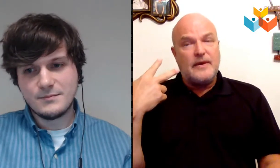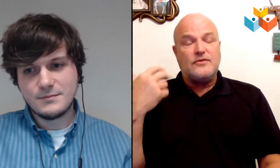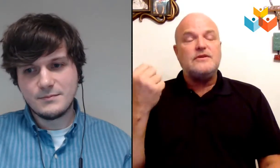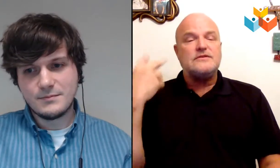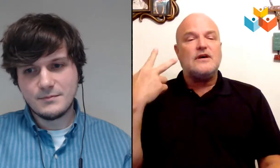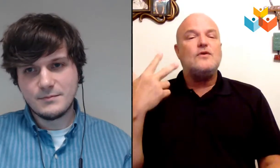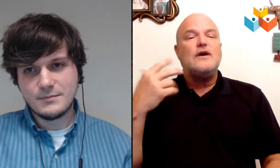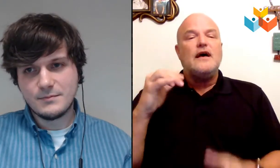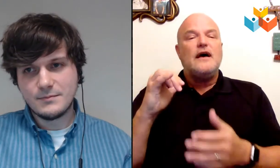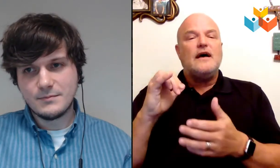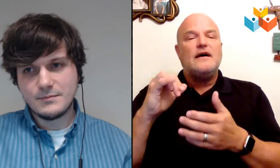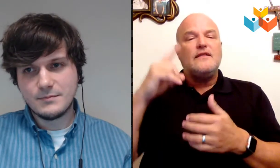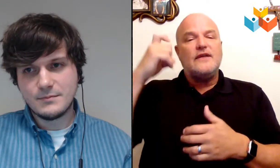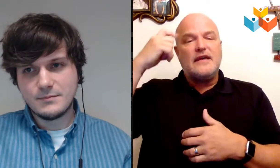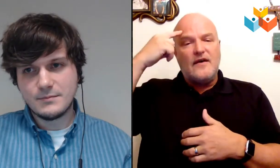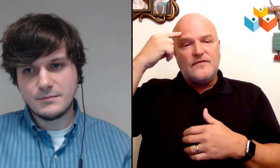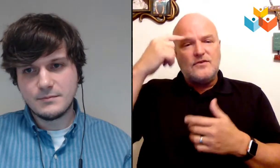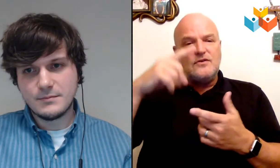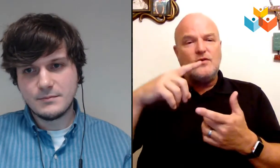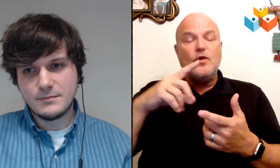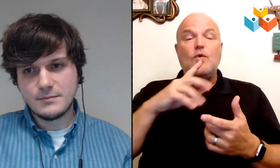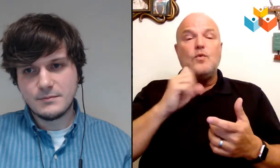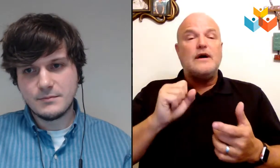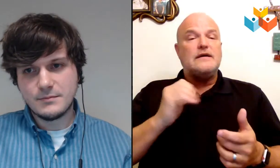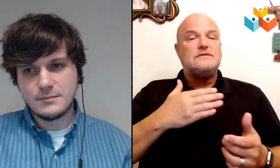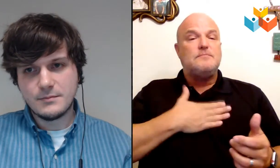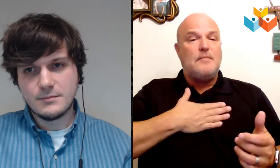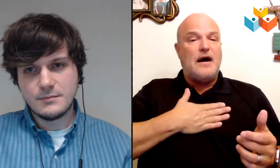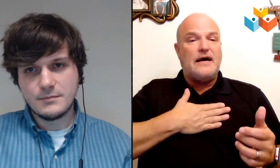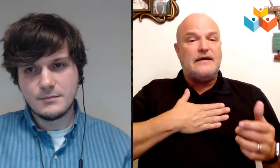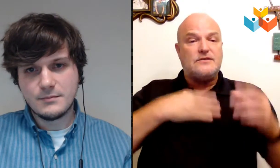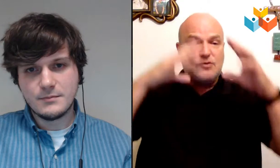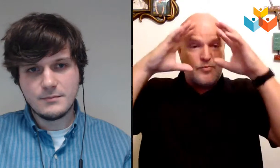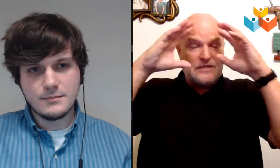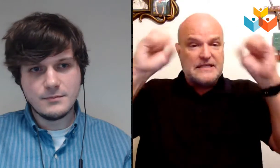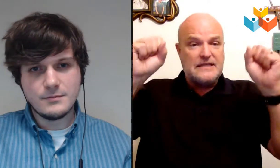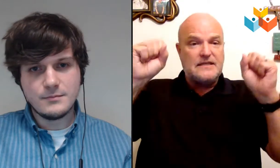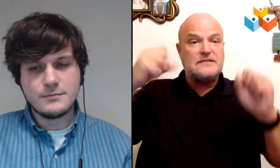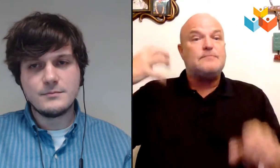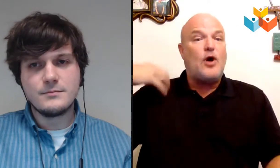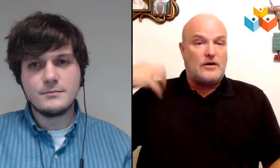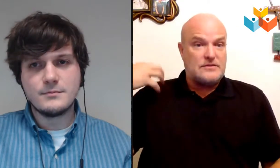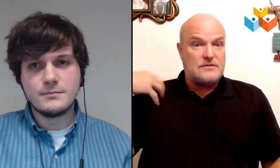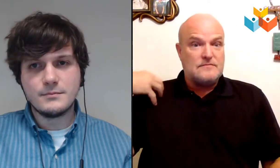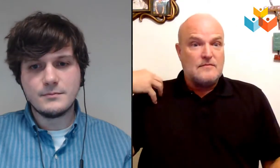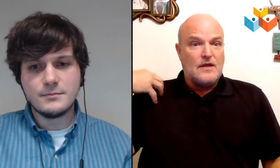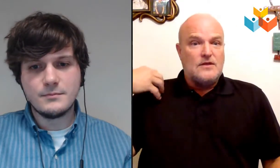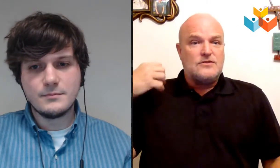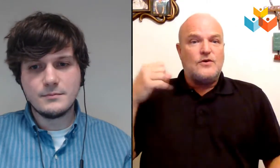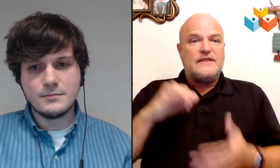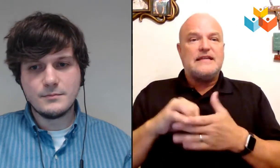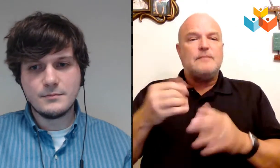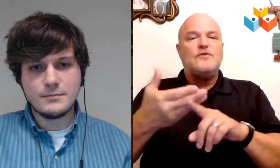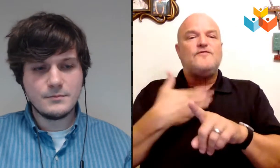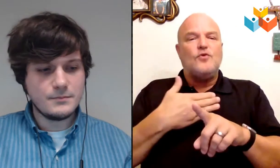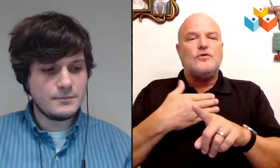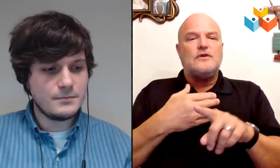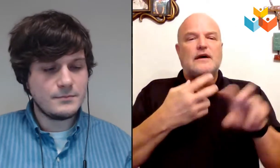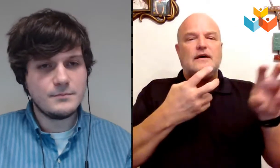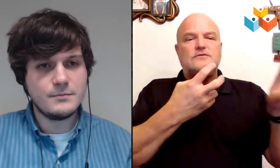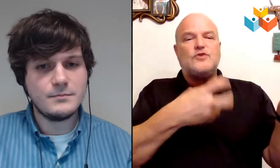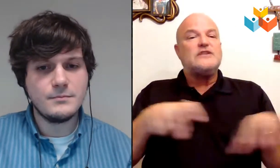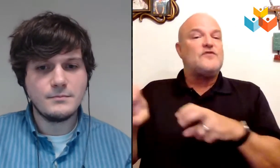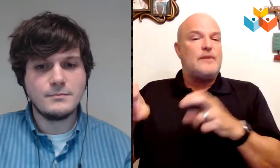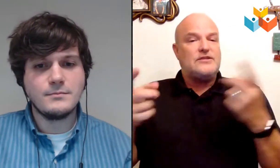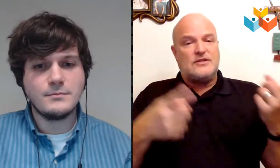ago, the governor was my superintendent's boss. So at that time,